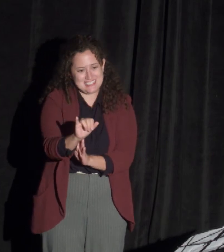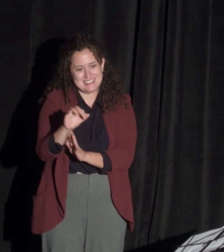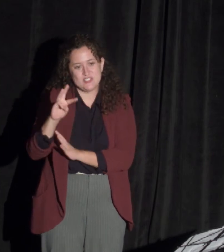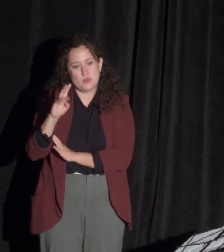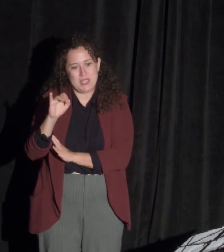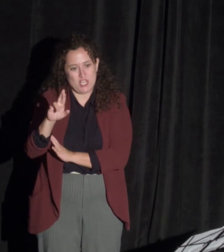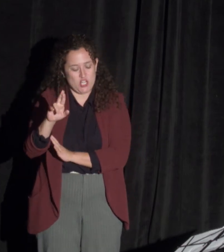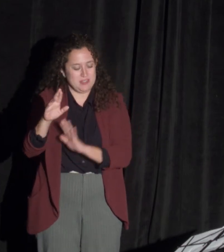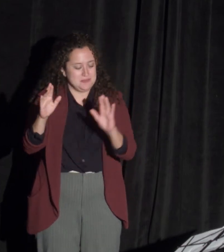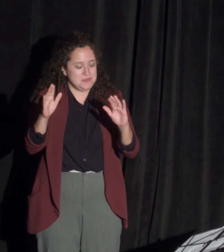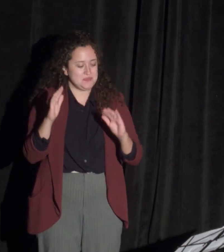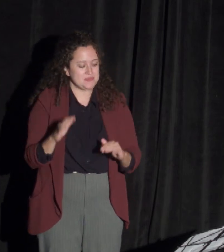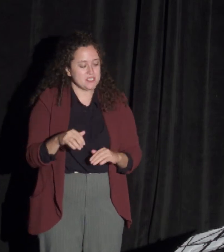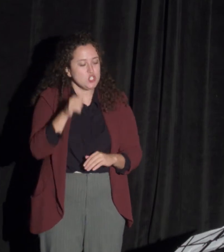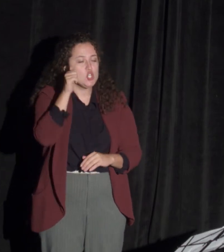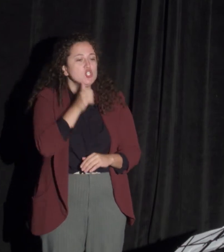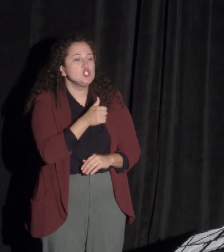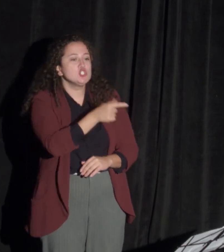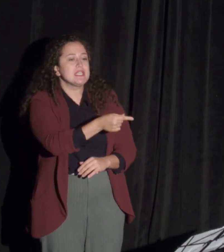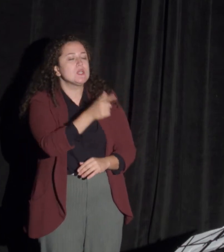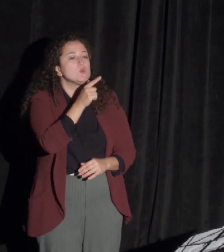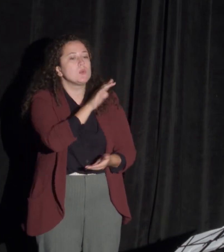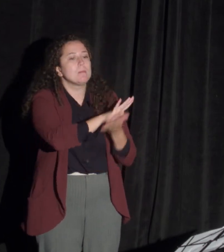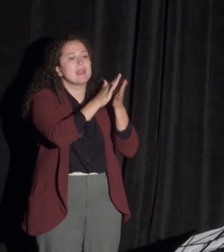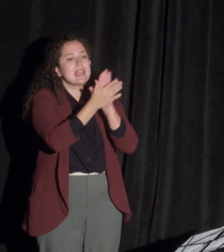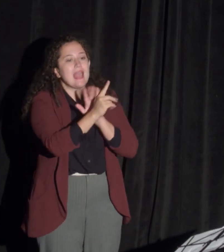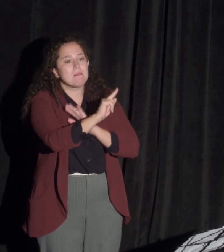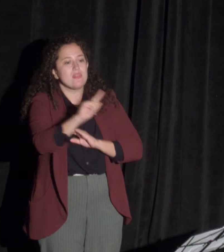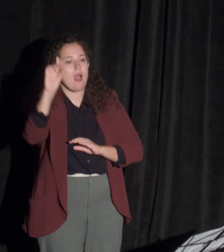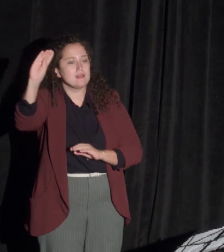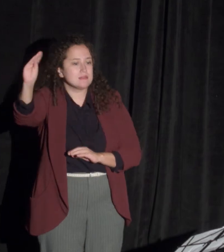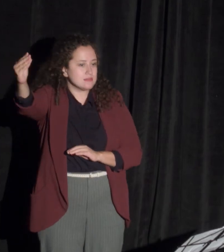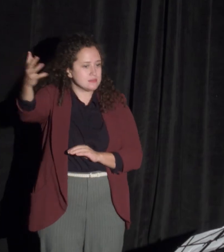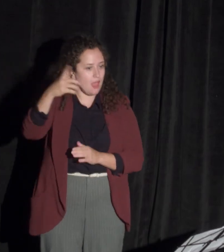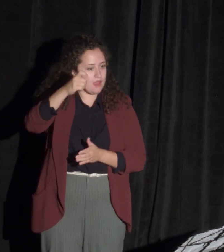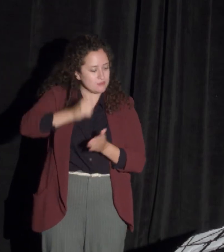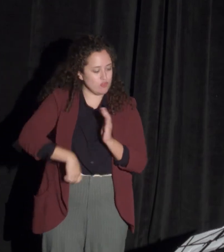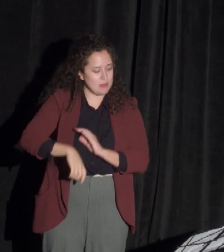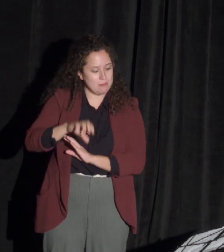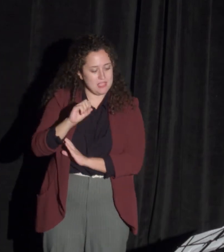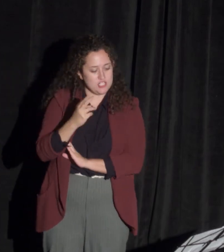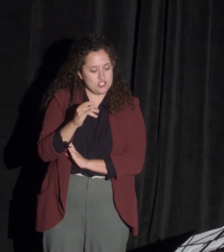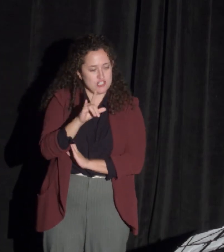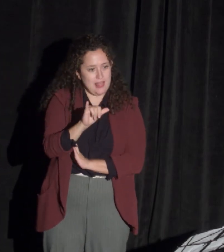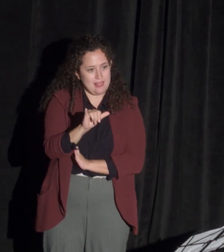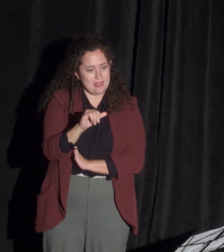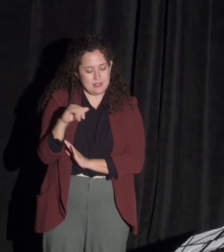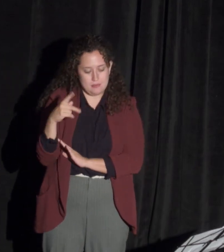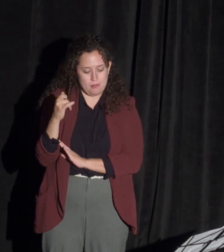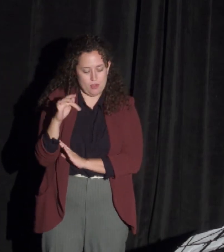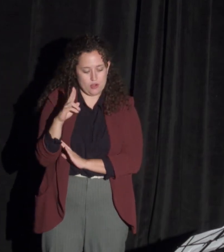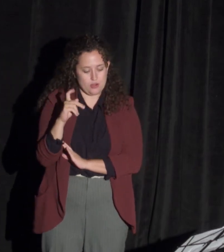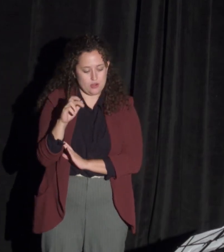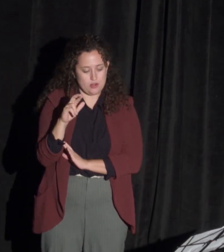And She Who Became the Sun by Shelley Parker Chan, Tor, Mantle.